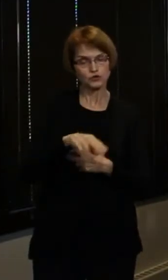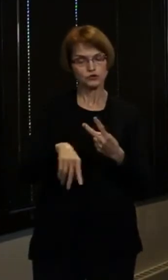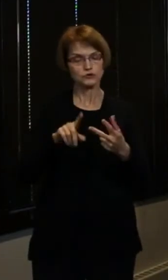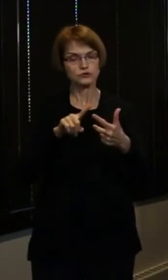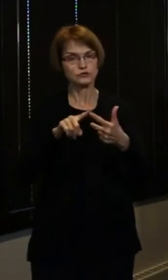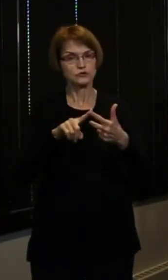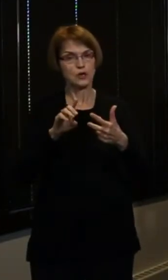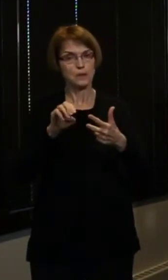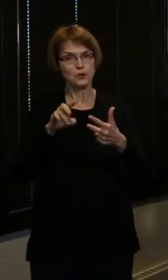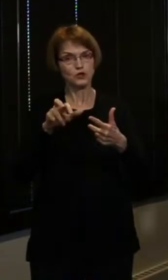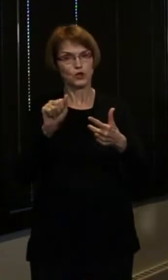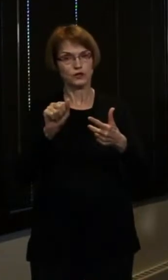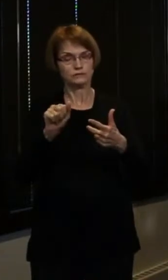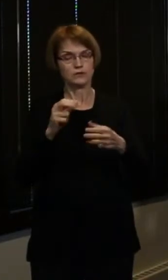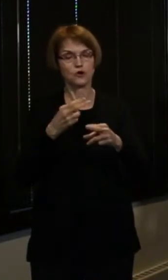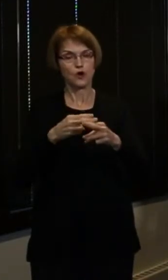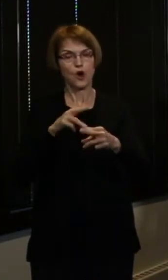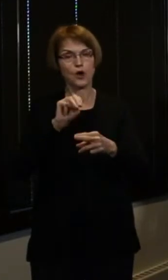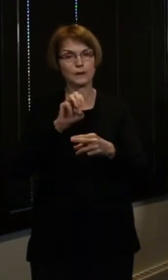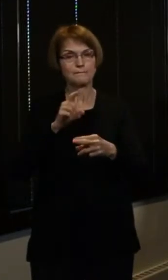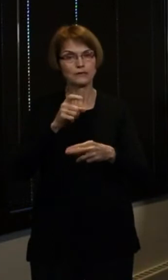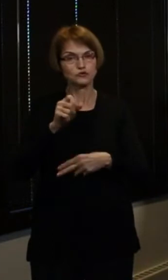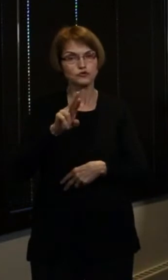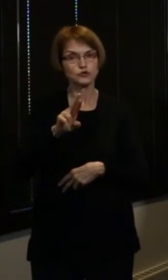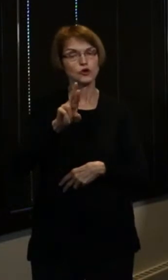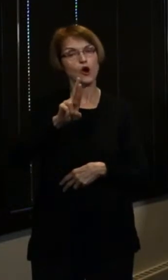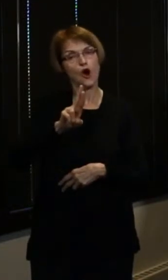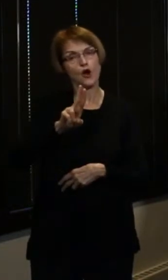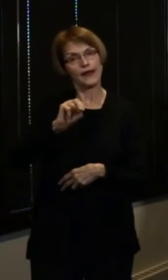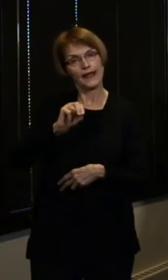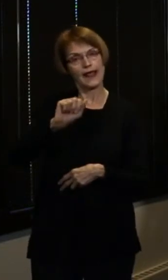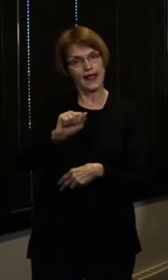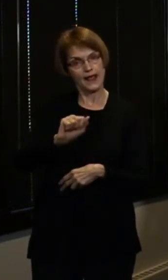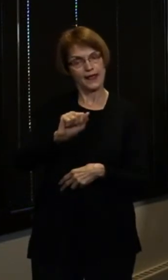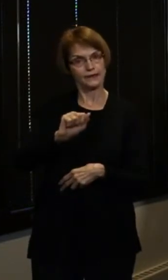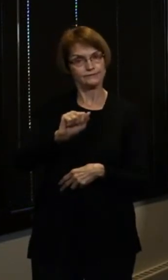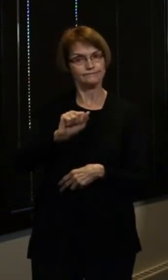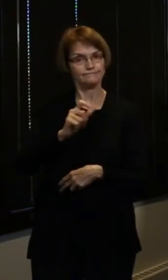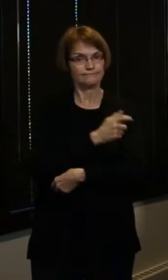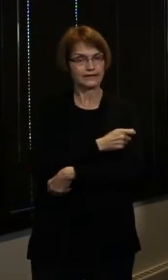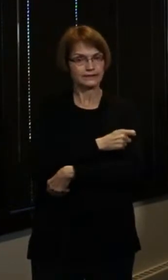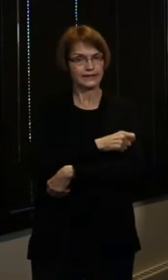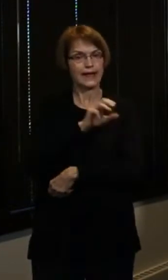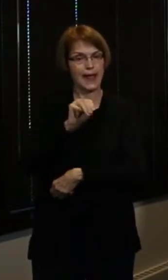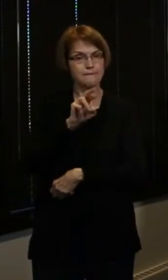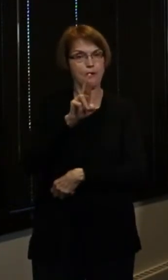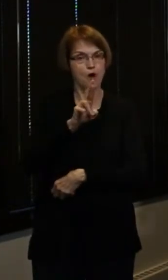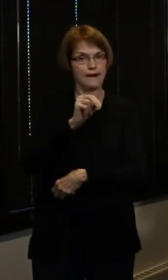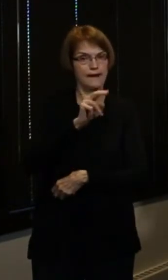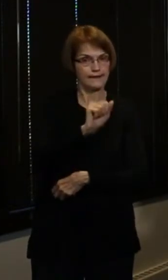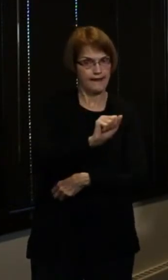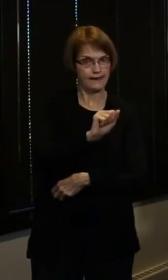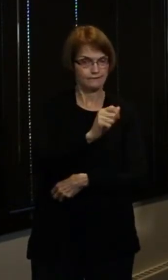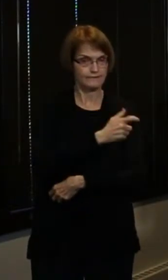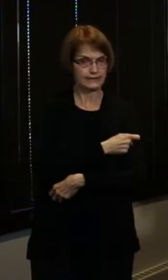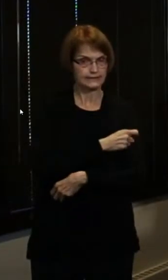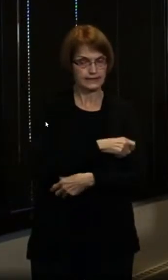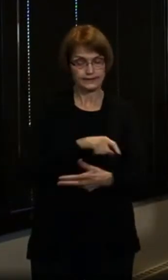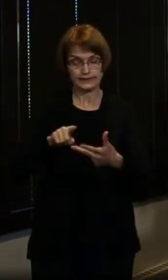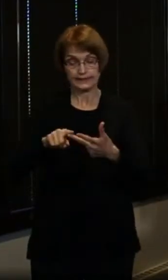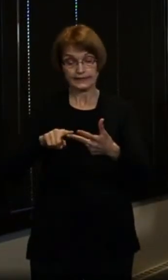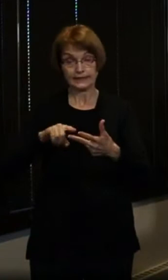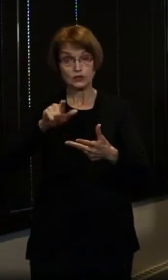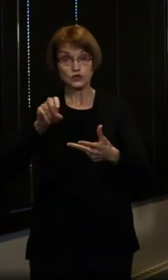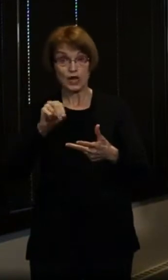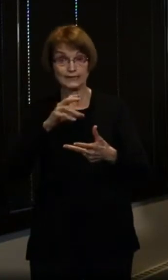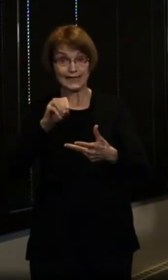vaccine are what are called messenger RNA vaccines, or mRNA vaccines. Whereas the Johnson & Johnson is a little bit different, but it uses